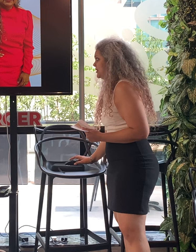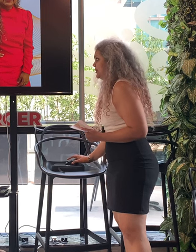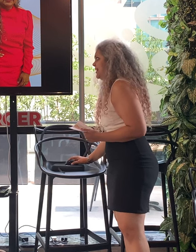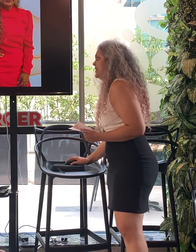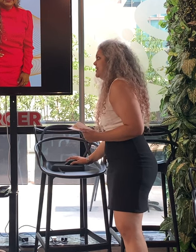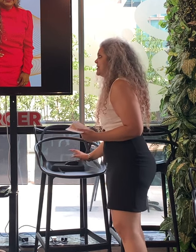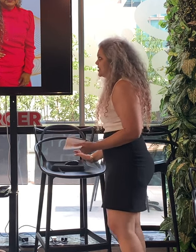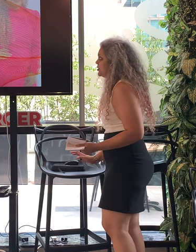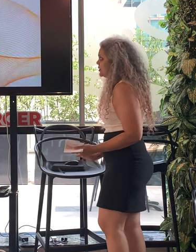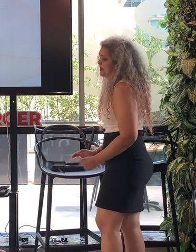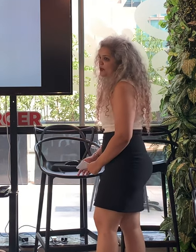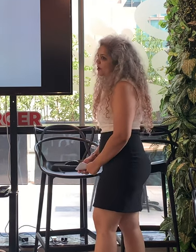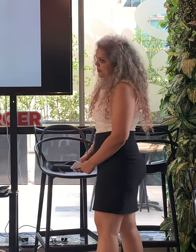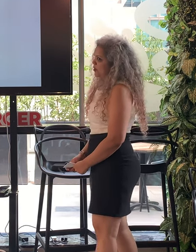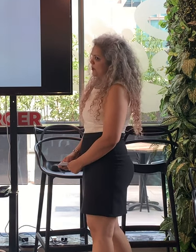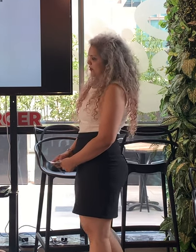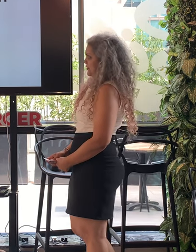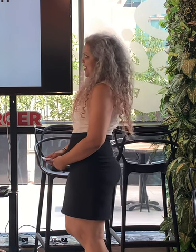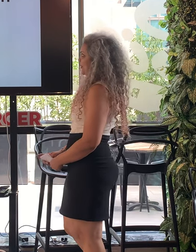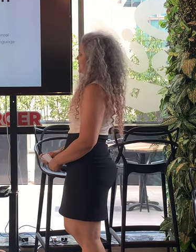today is to speak about one of the languages.